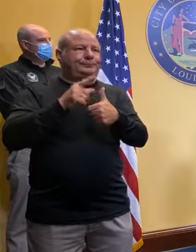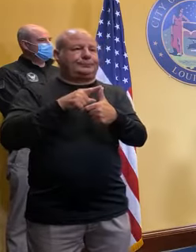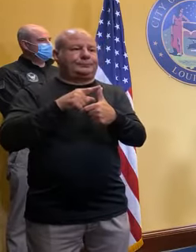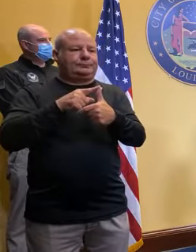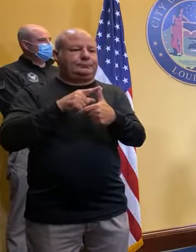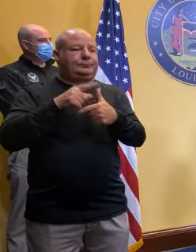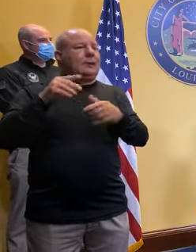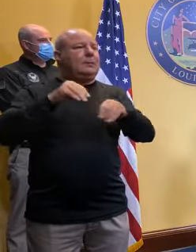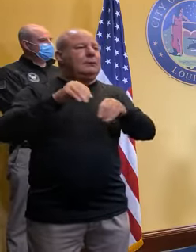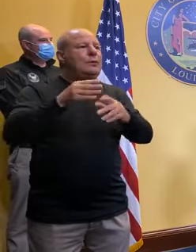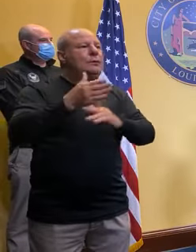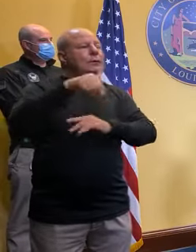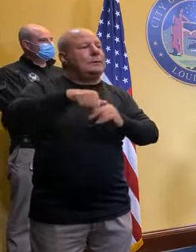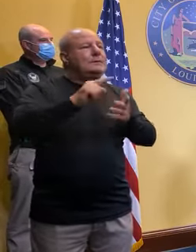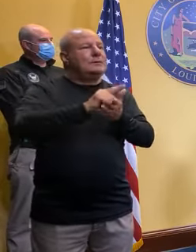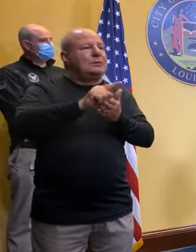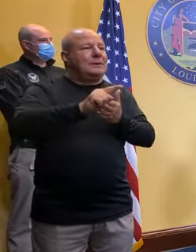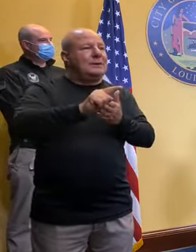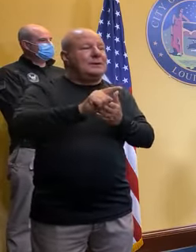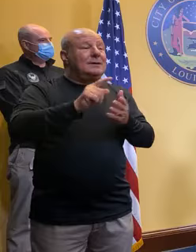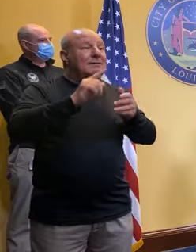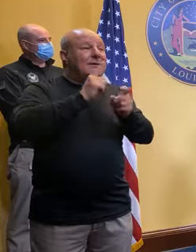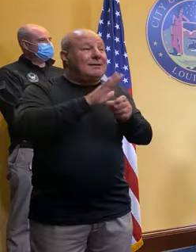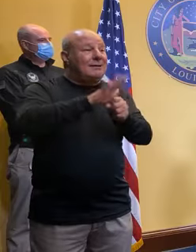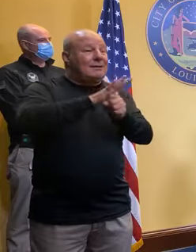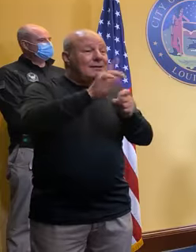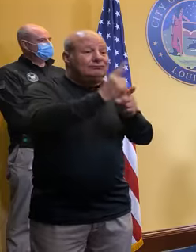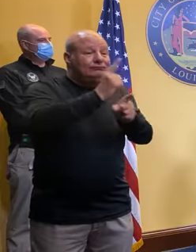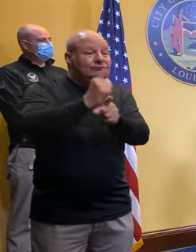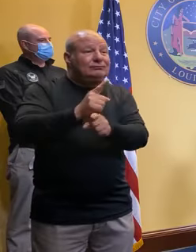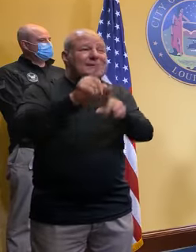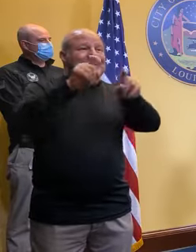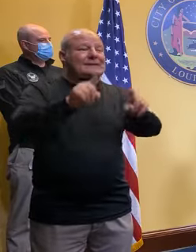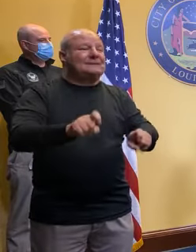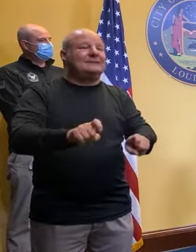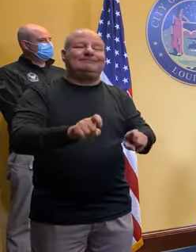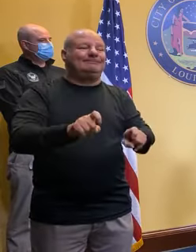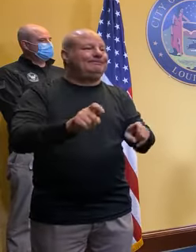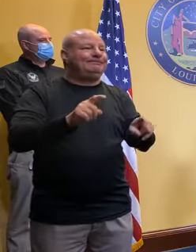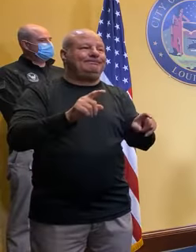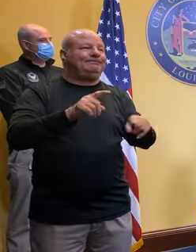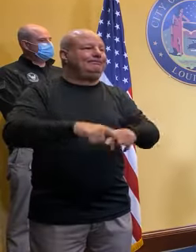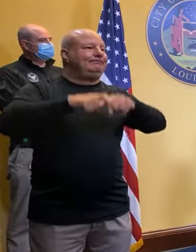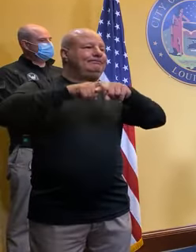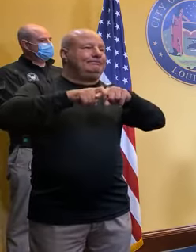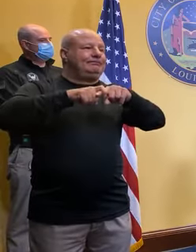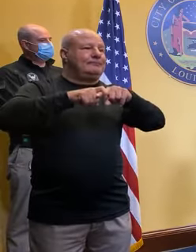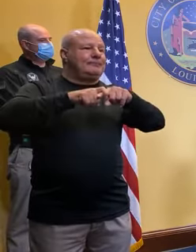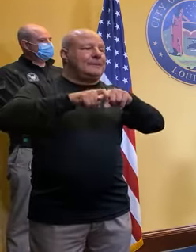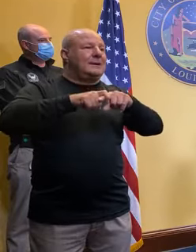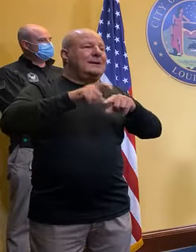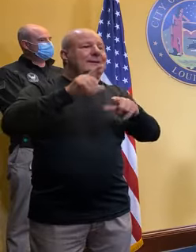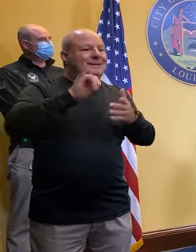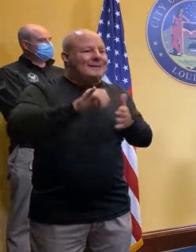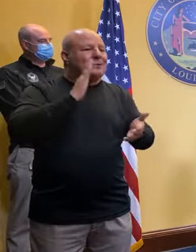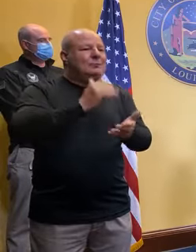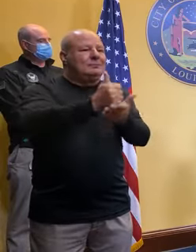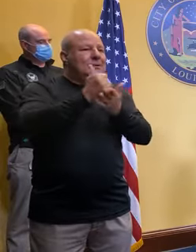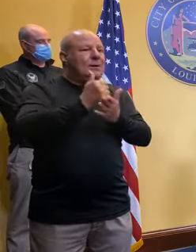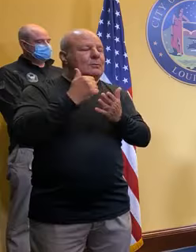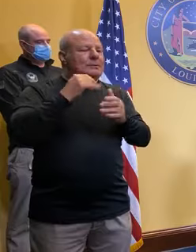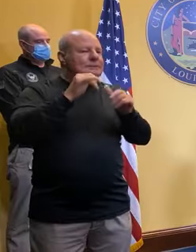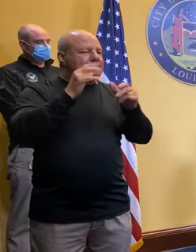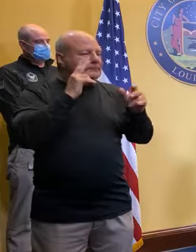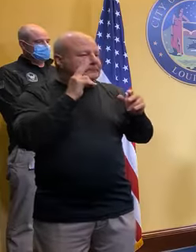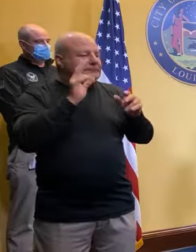this week, we have not had adequate testing like we've been used to having that helps us measure